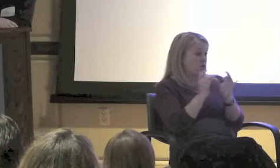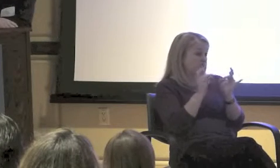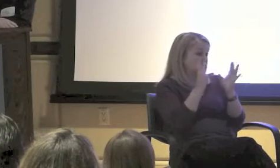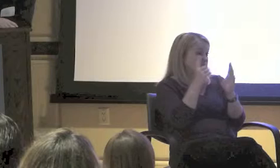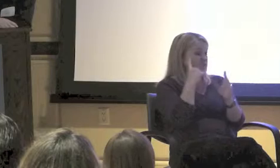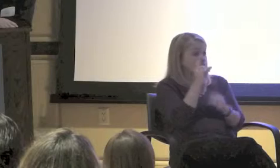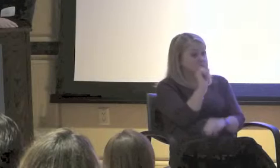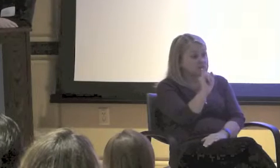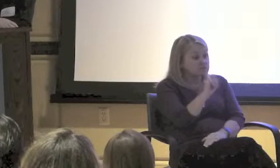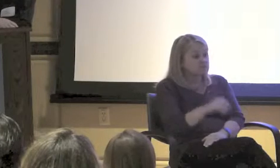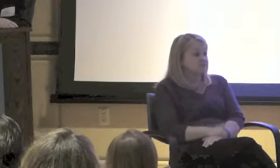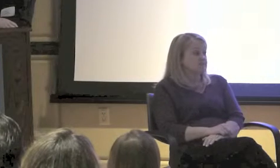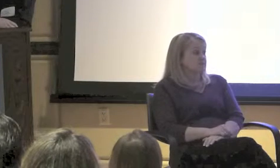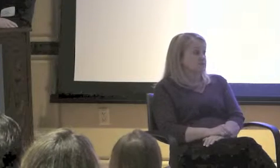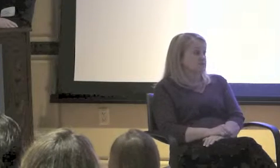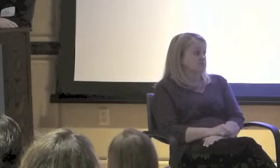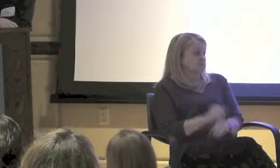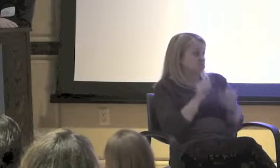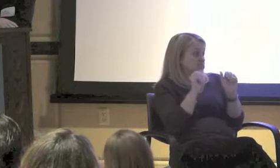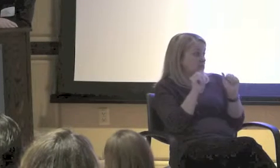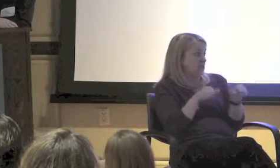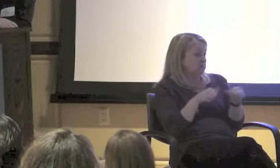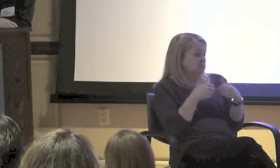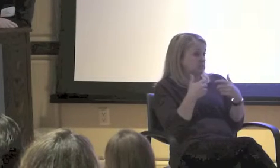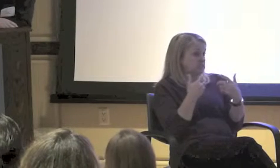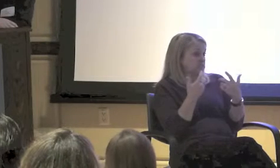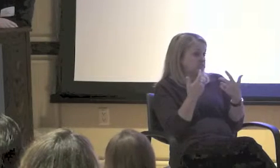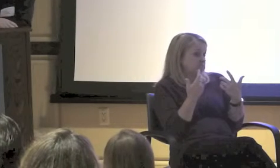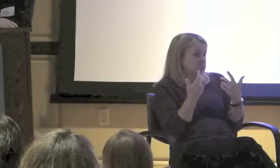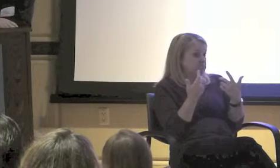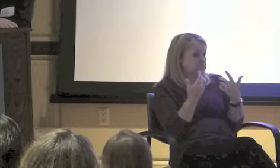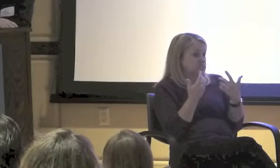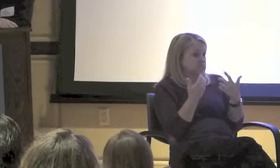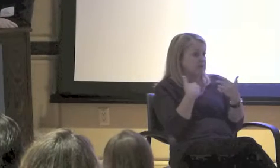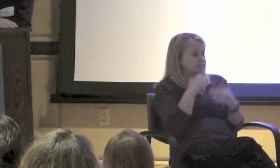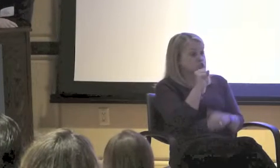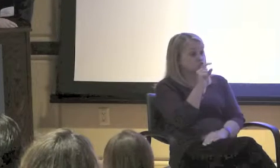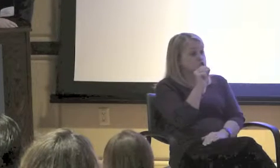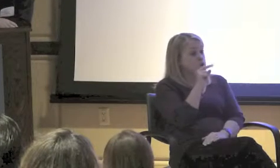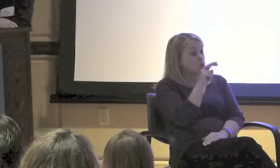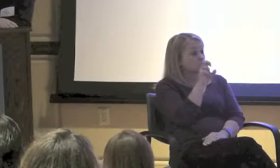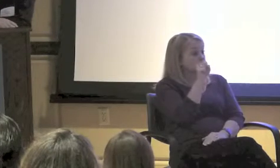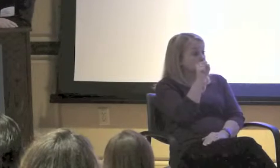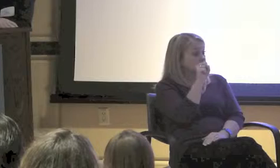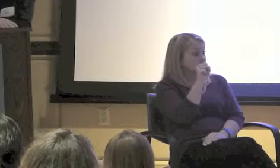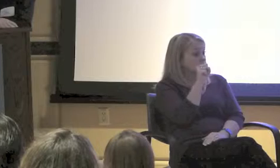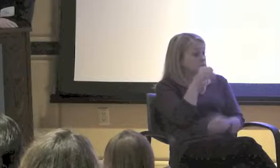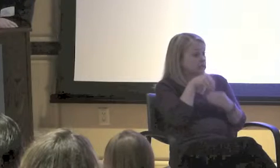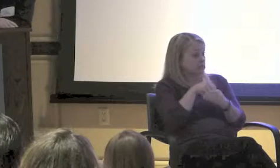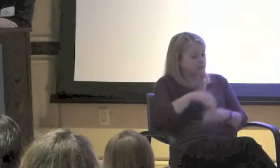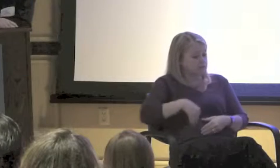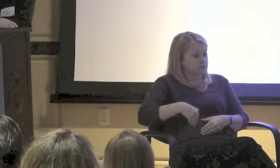tract infections. It can make you more prone to having stones form in the bladder.